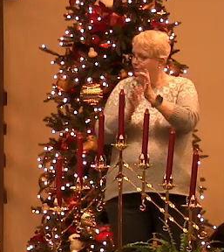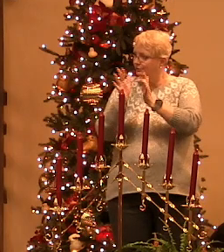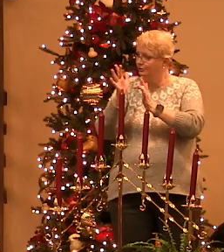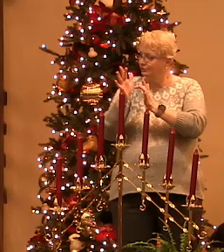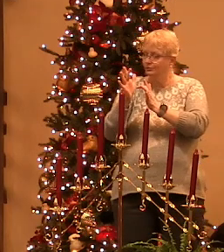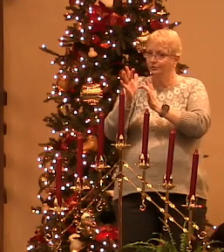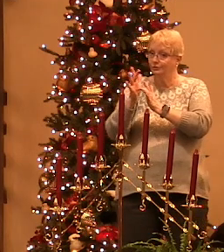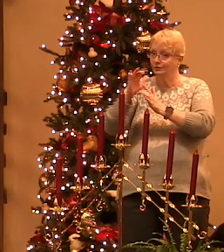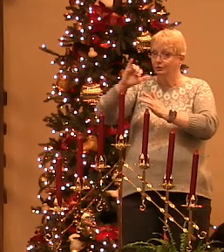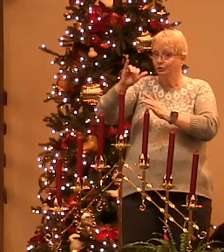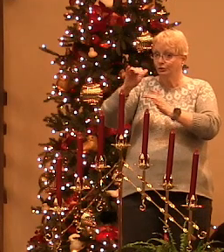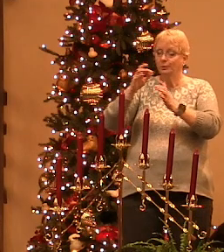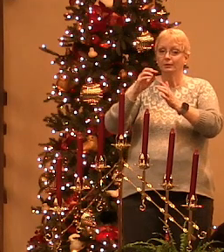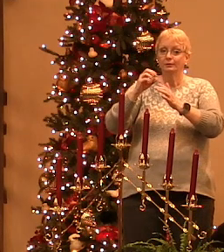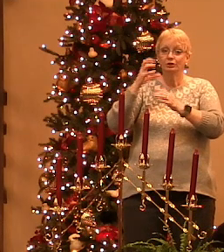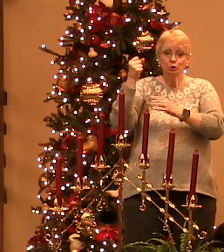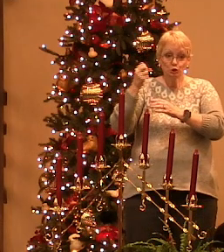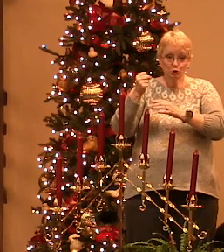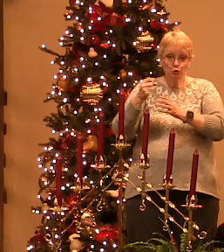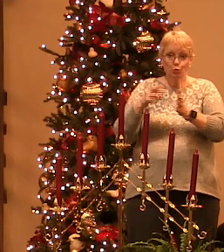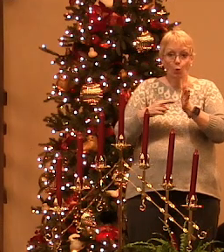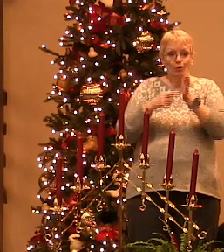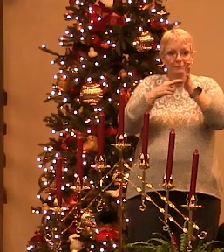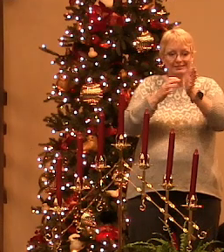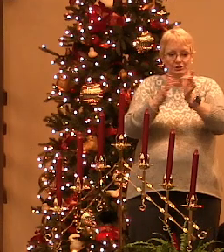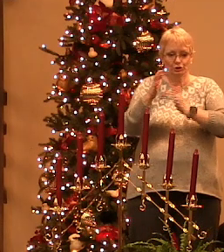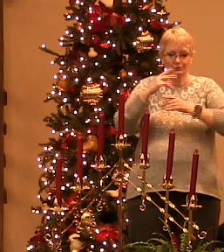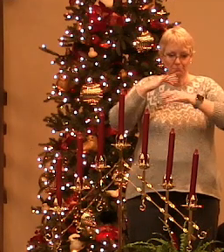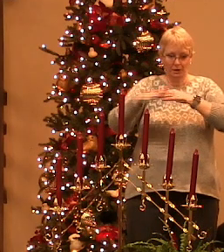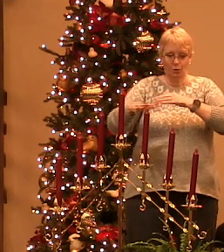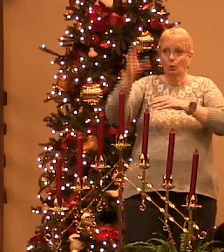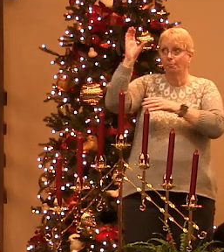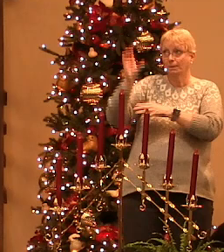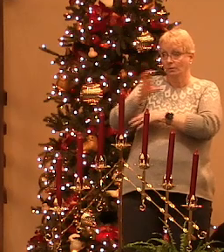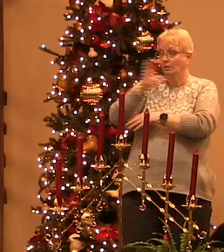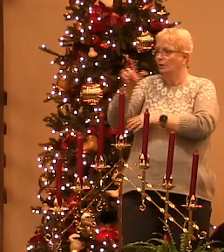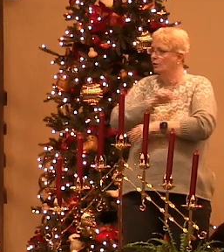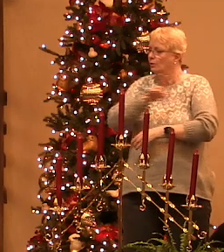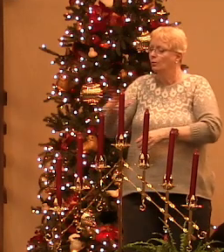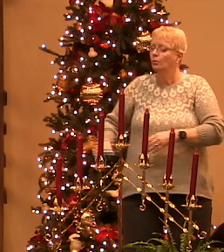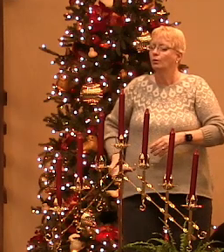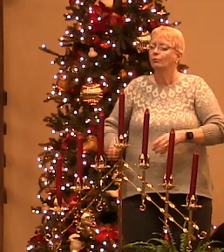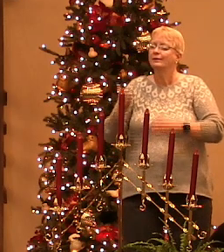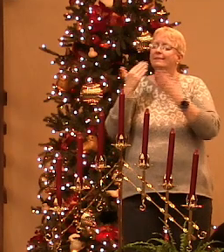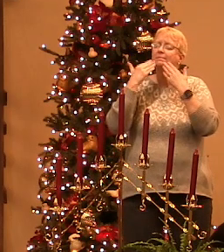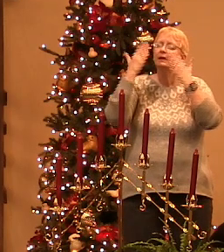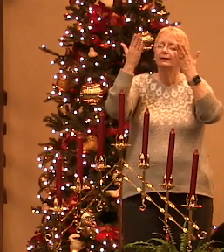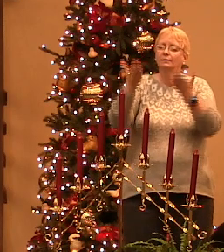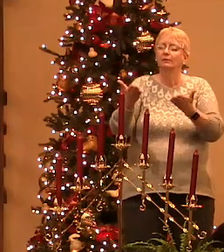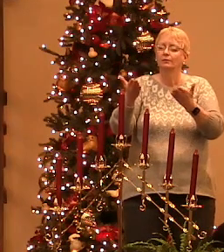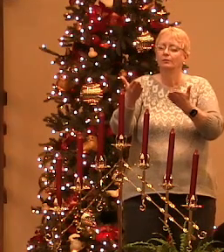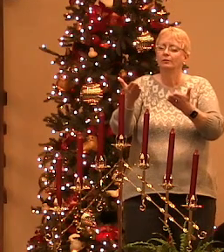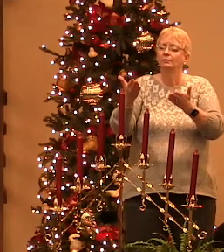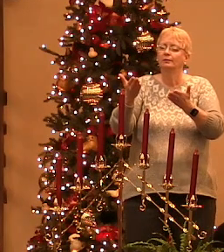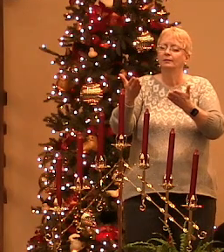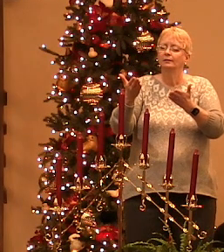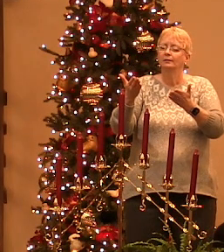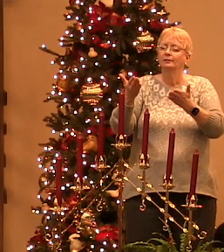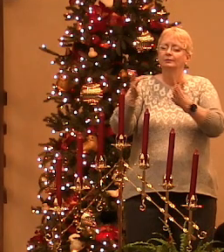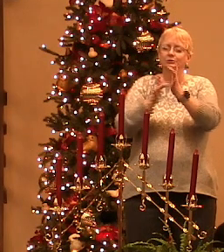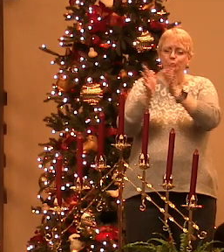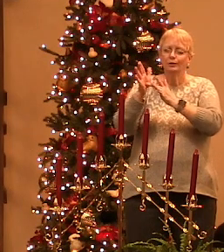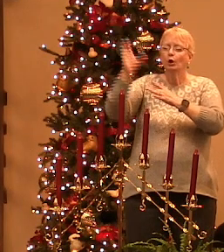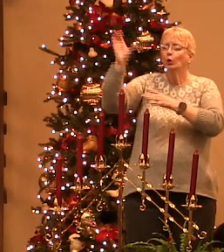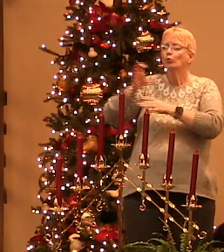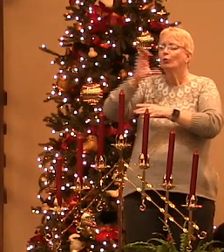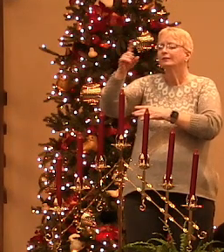represents Jesus' blood spilt on the cross for us. Let's pray for it. Lord God, we thank you that Jesus went to the cross for us.